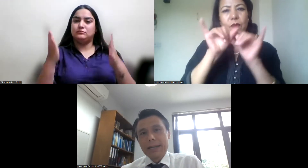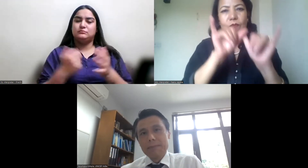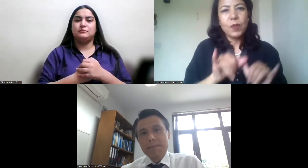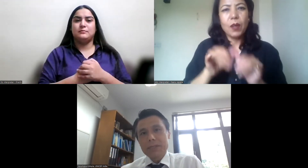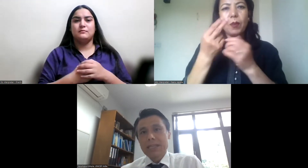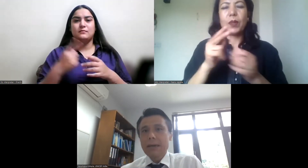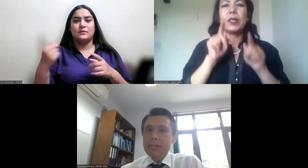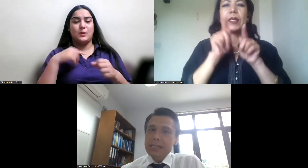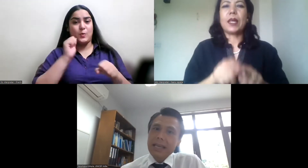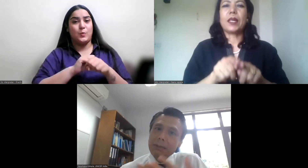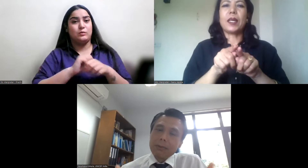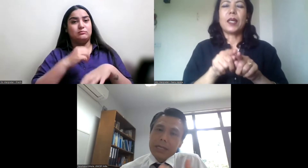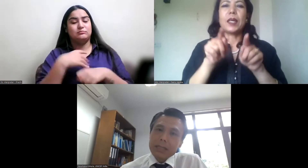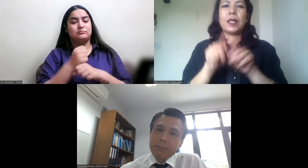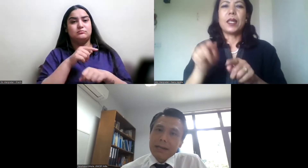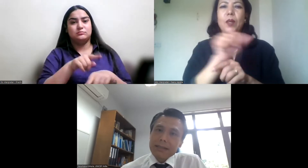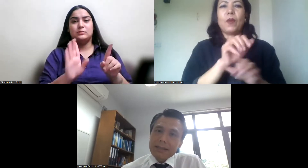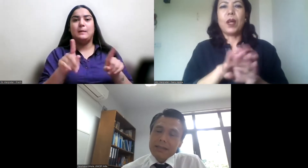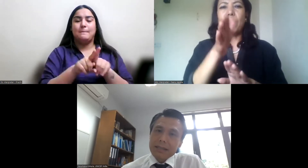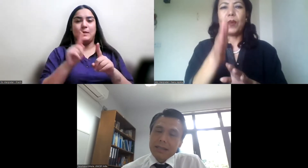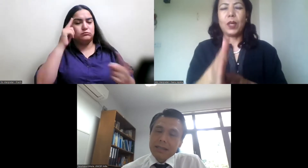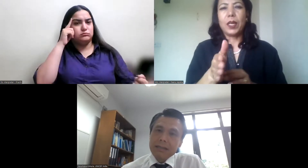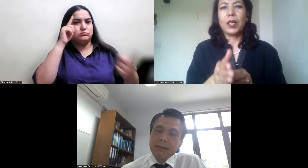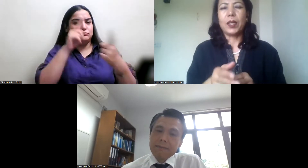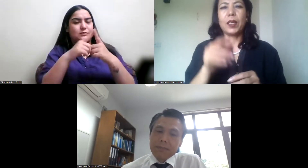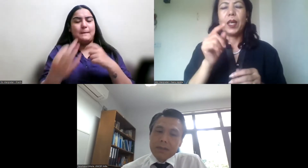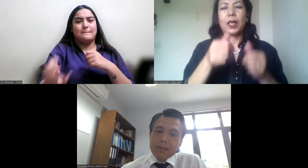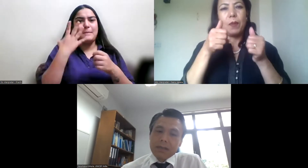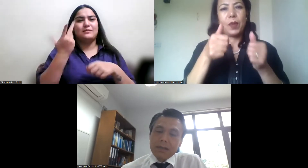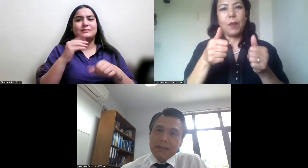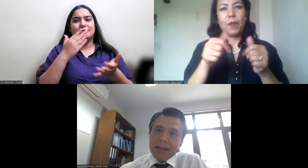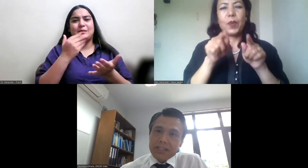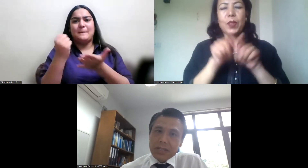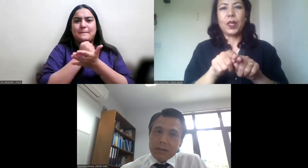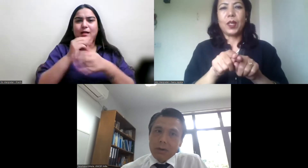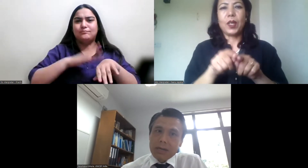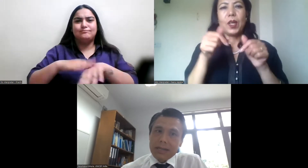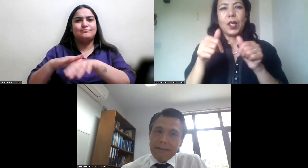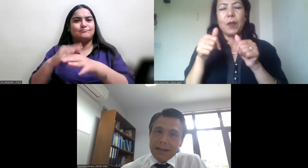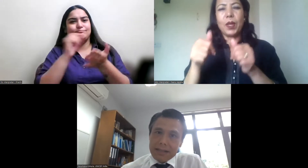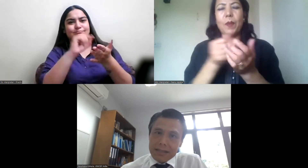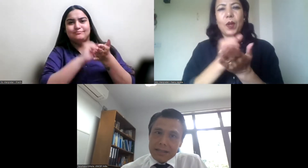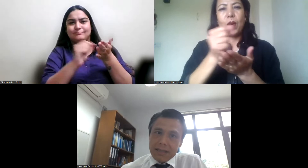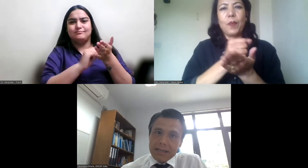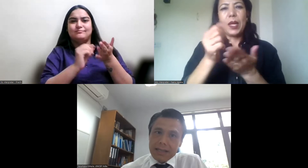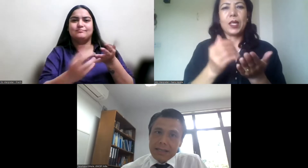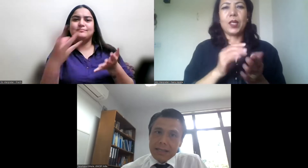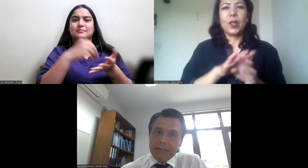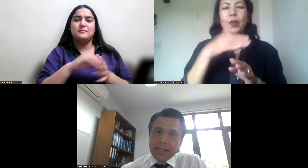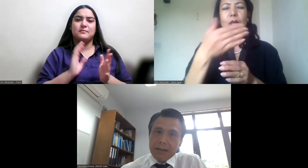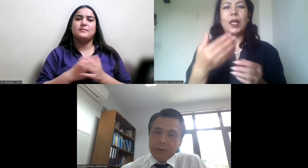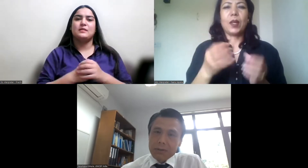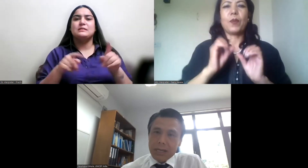and scalable best practice in leveraging local governance as